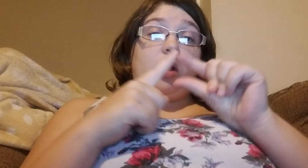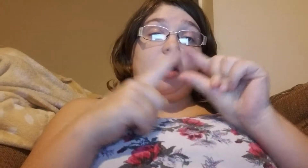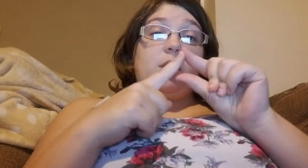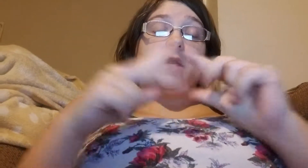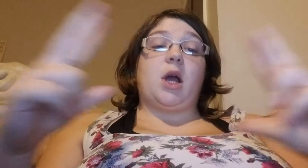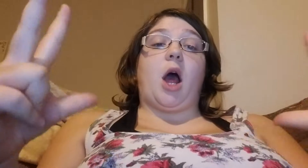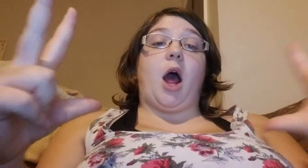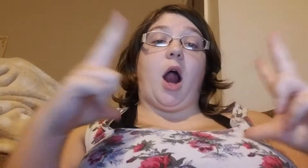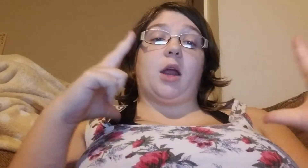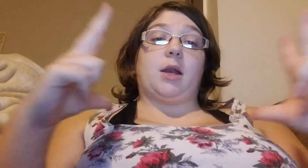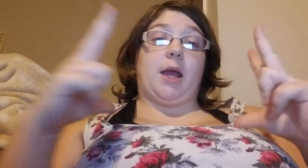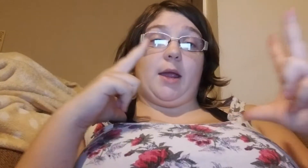word, holiday.